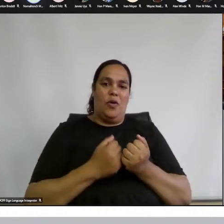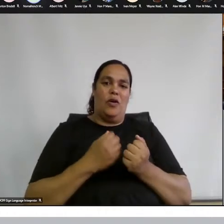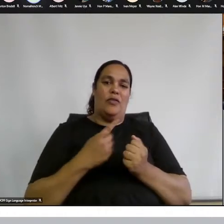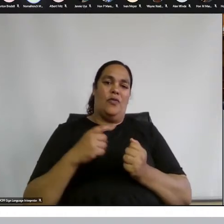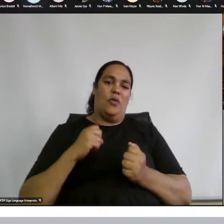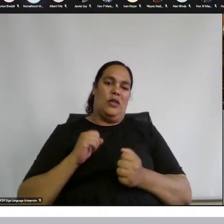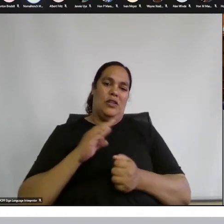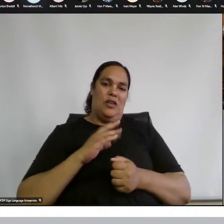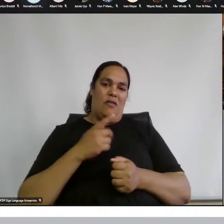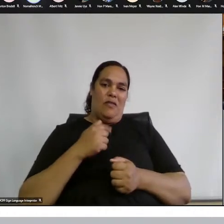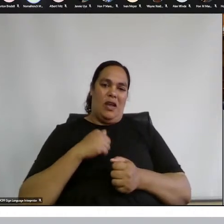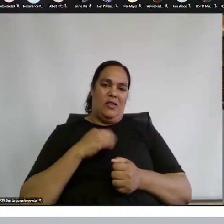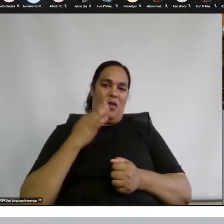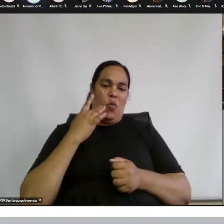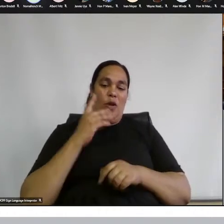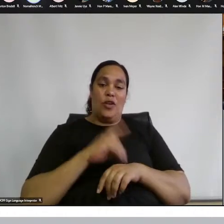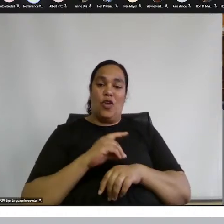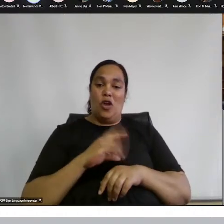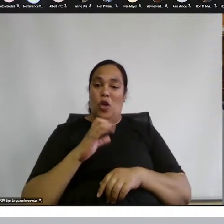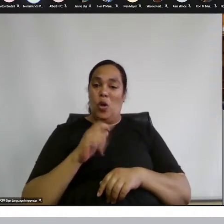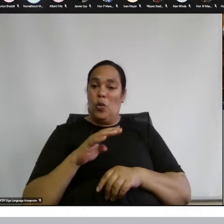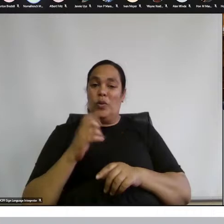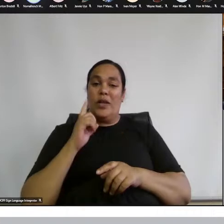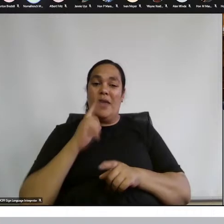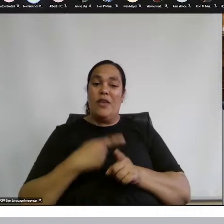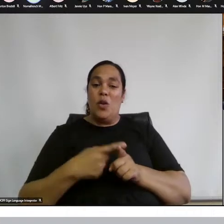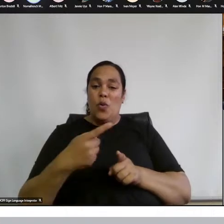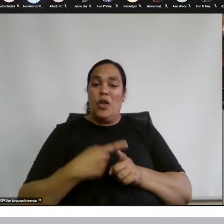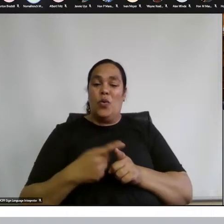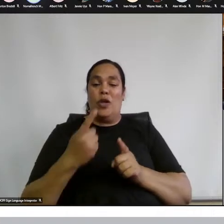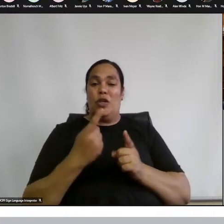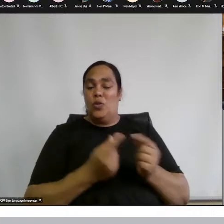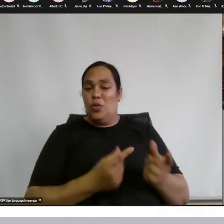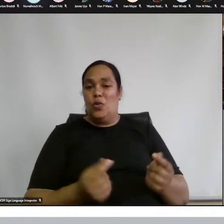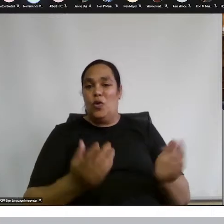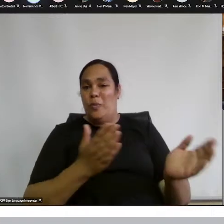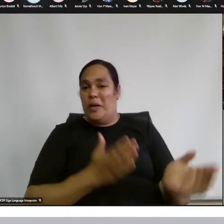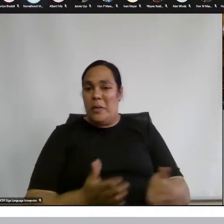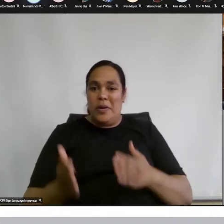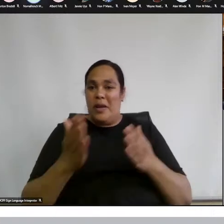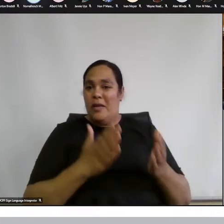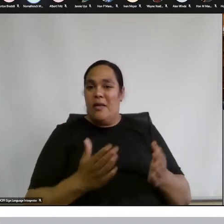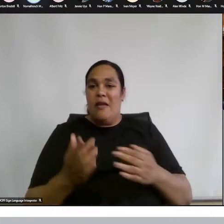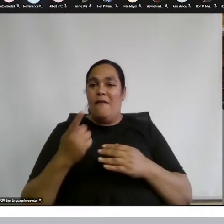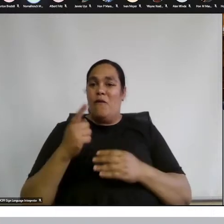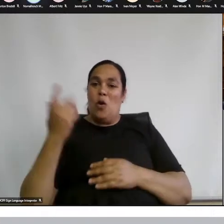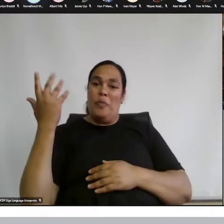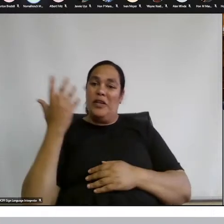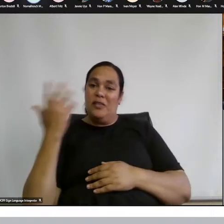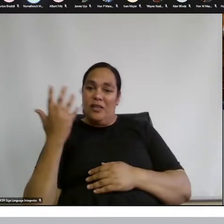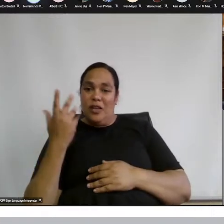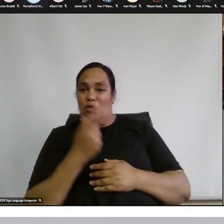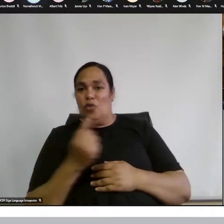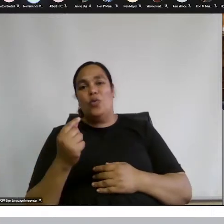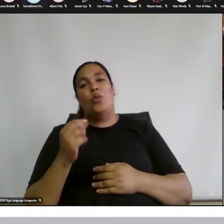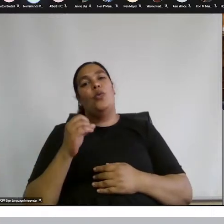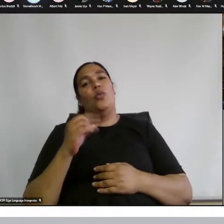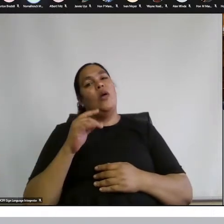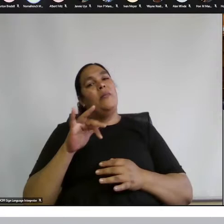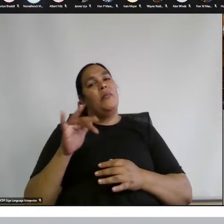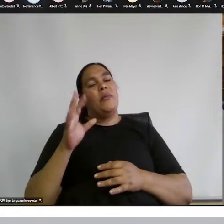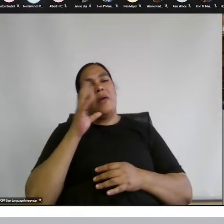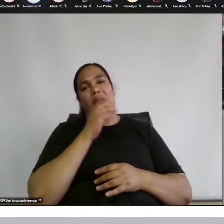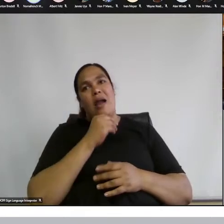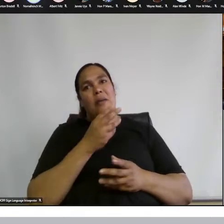staff. And whilst Dr. Klute every week has to do the preparation for the presentation so that people don't